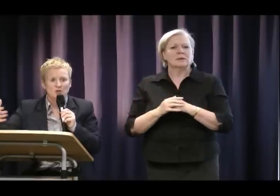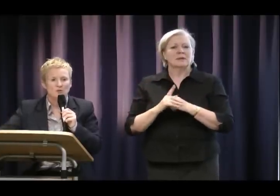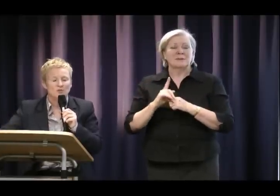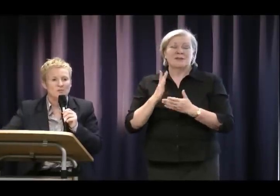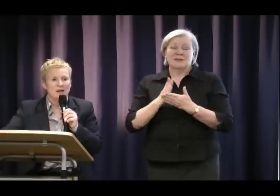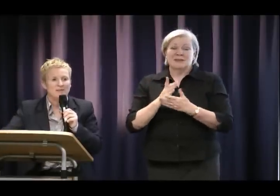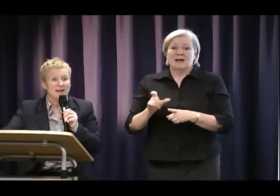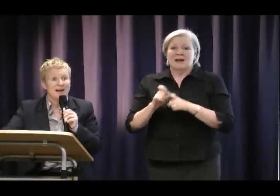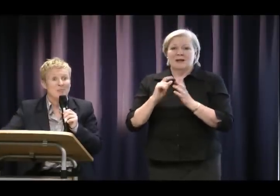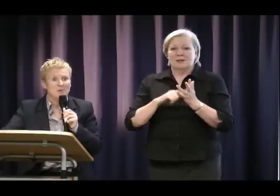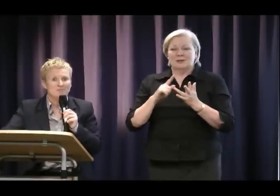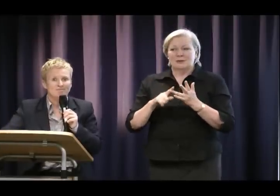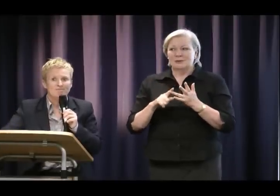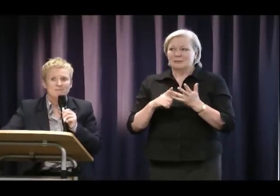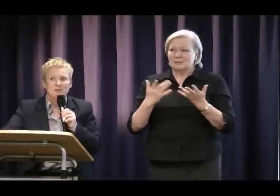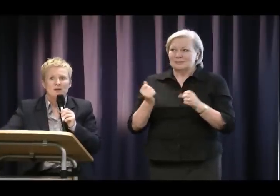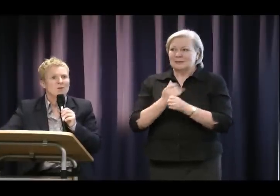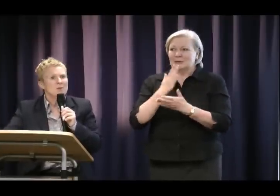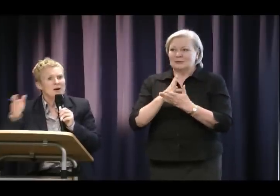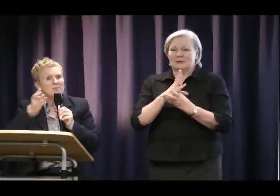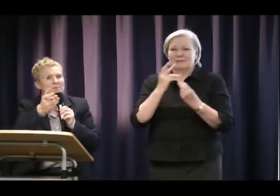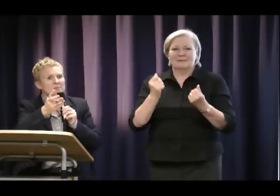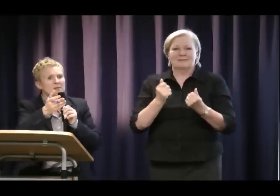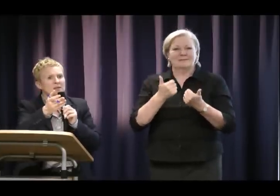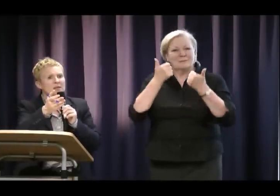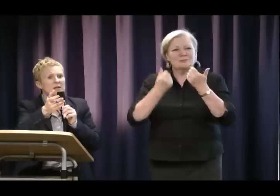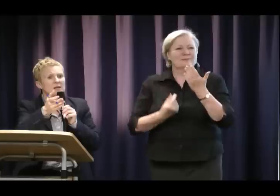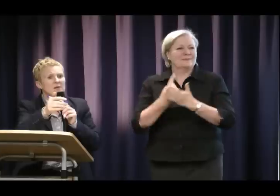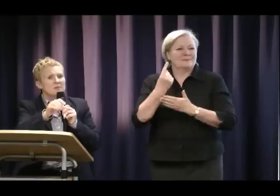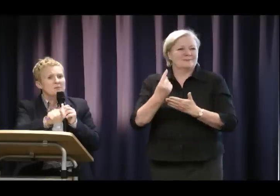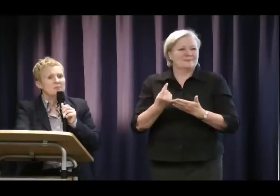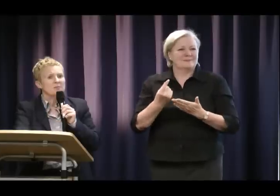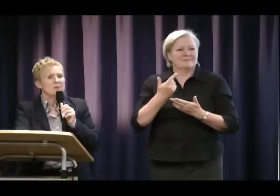difficult to make that happen.